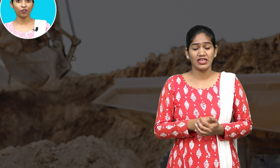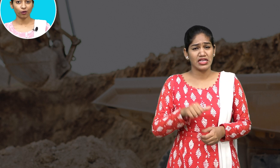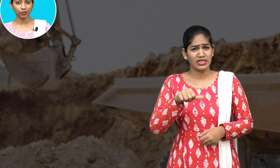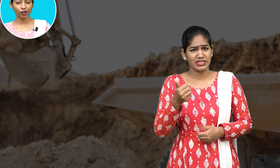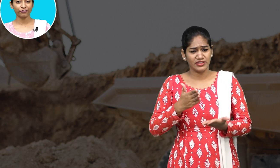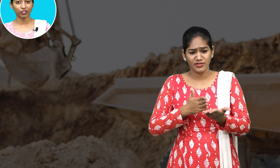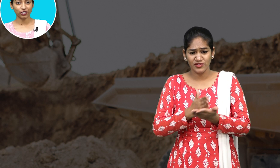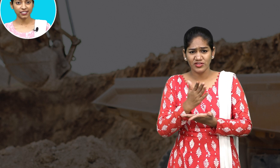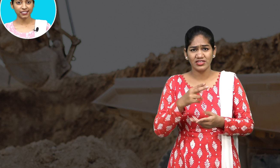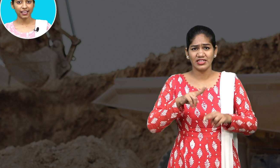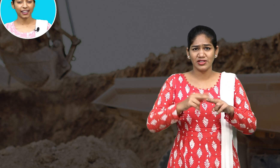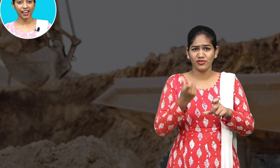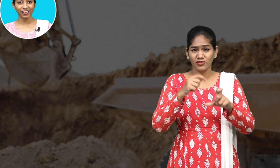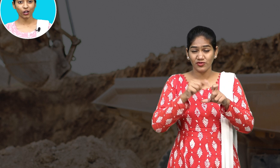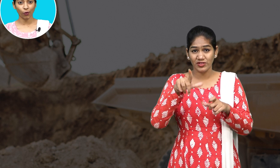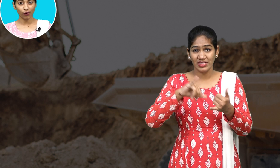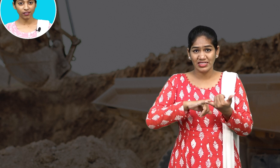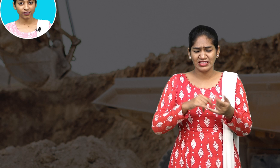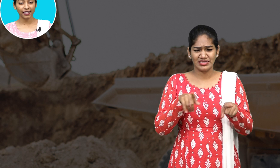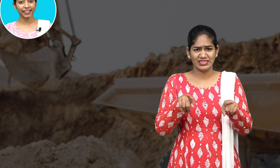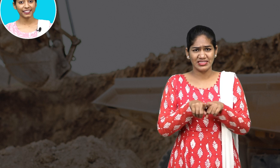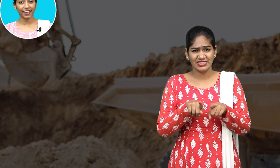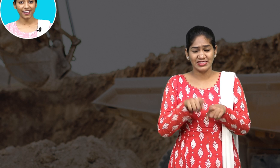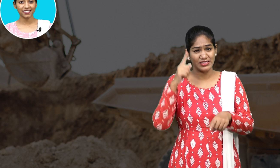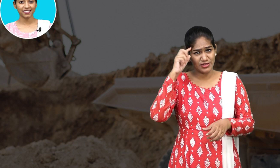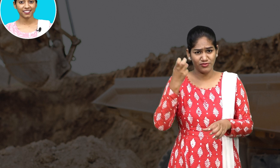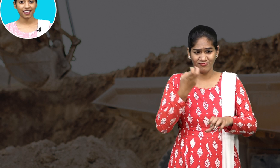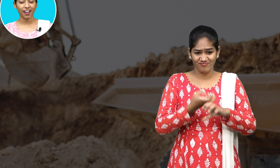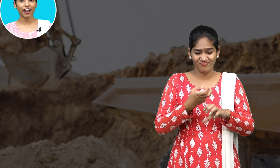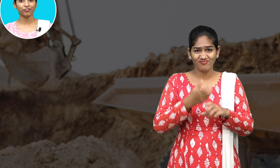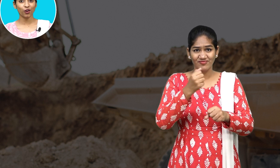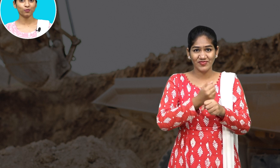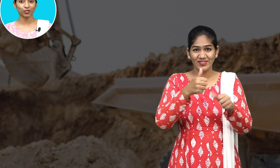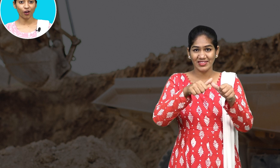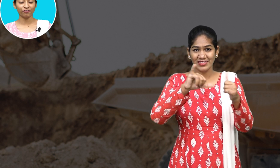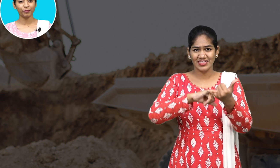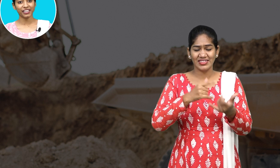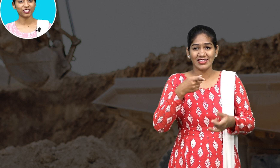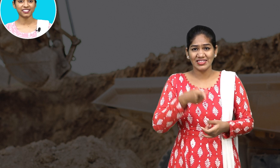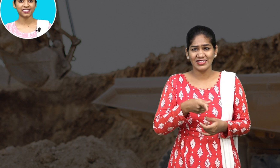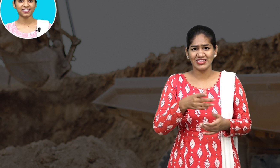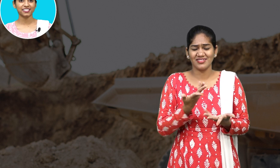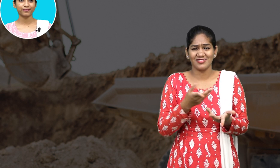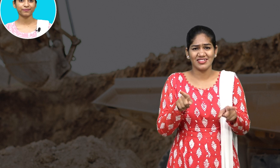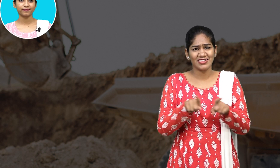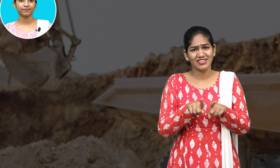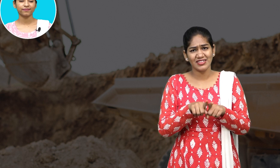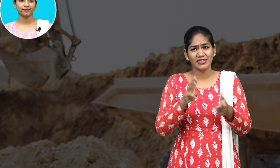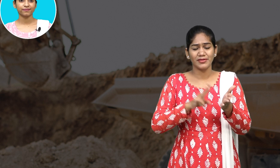Other forms of fuels like coal and gas are forms of minerals.